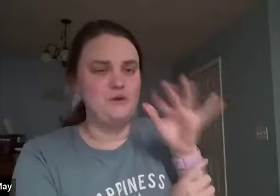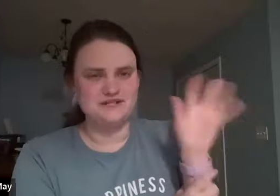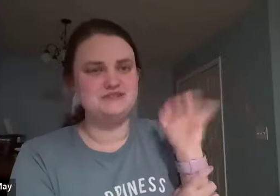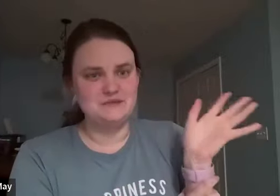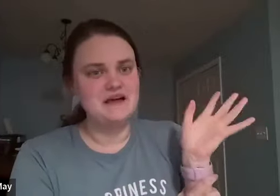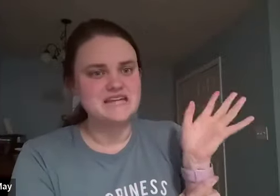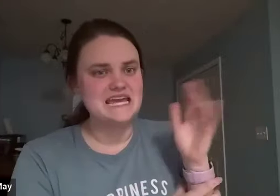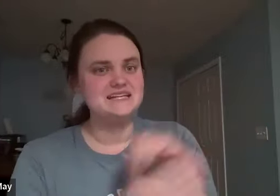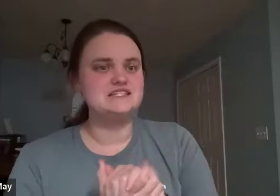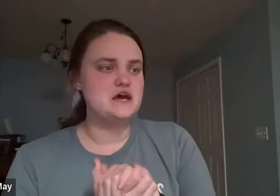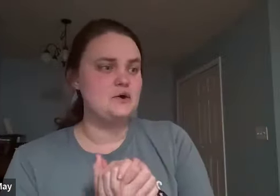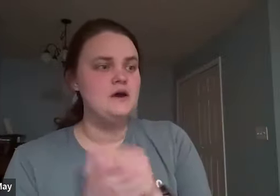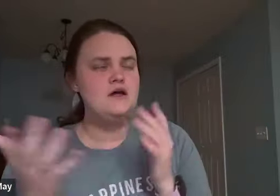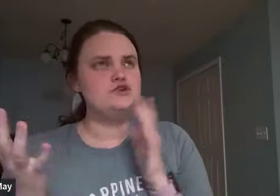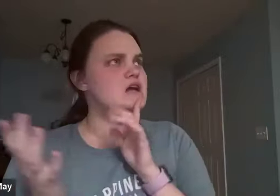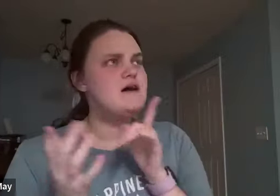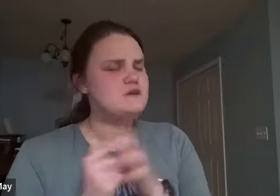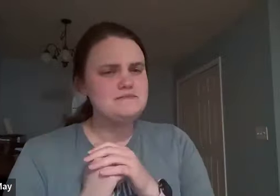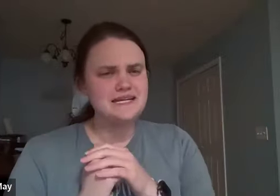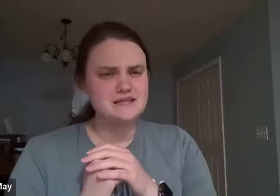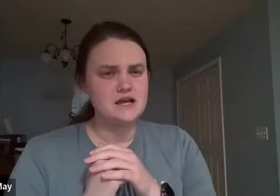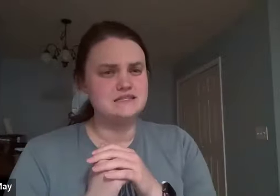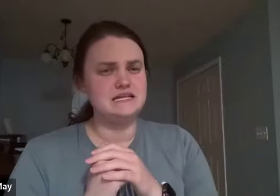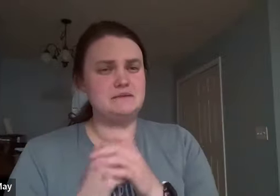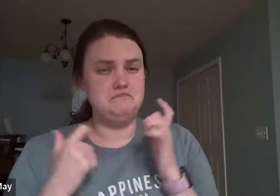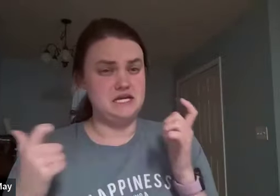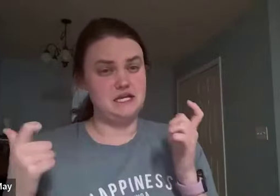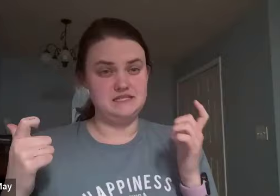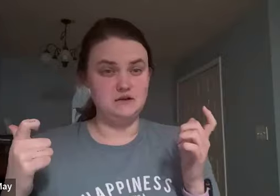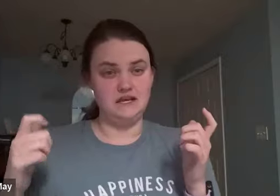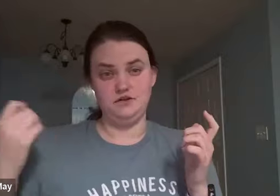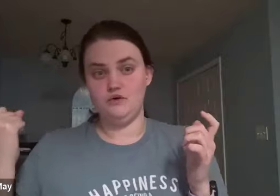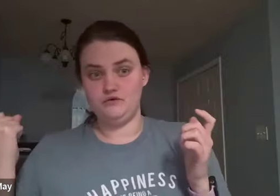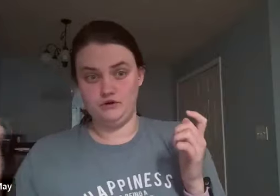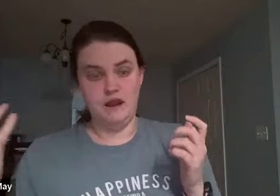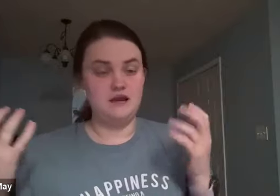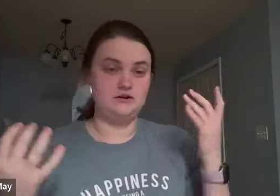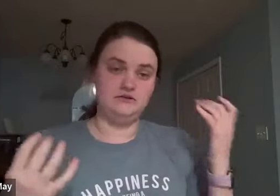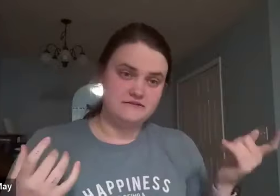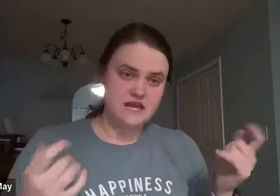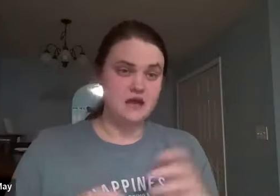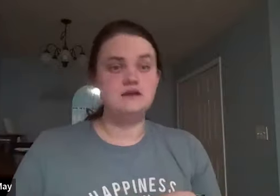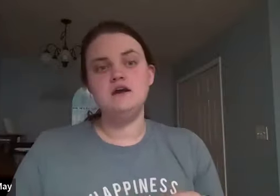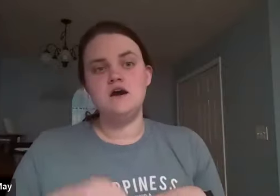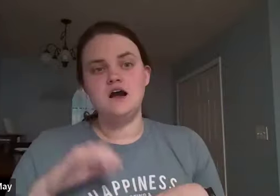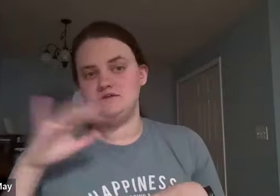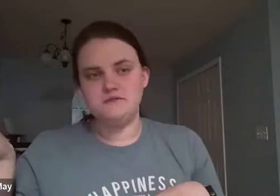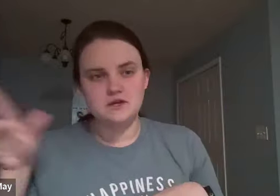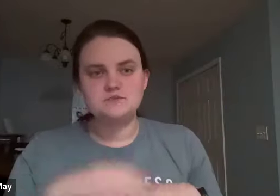always using my left hand. And so there's not really many signs that it's a big deal. Like if you go for your right or your left hand, if you fingerspell